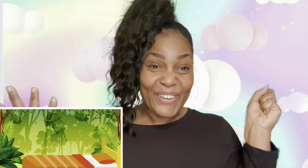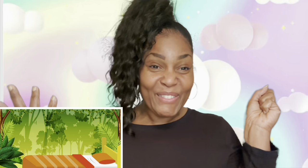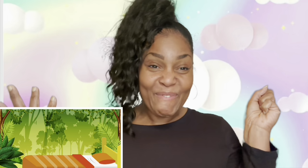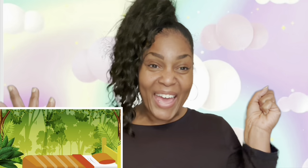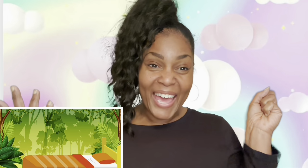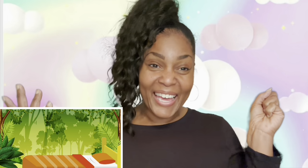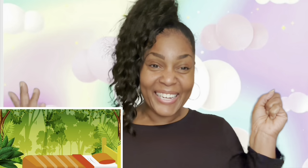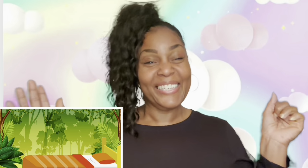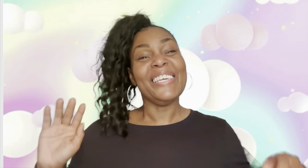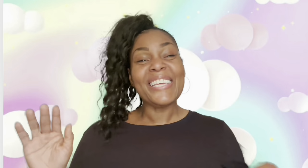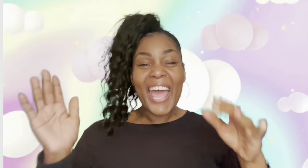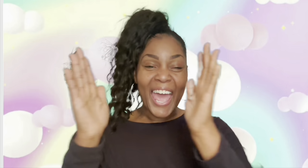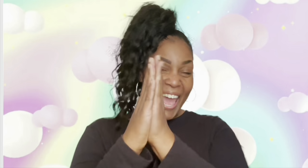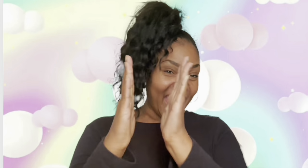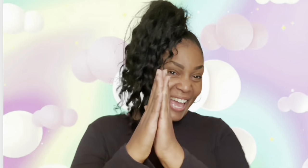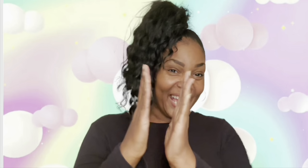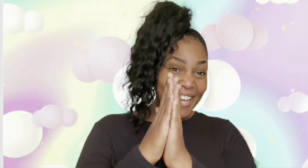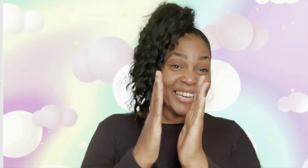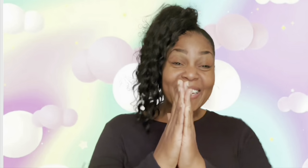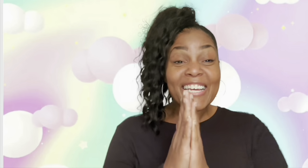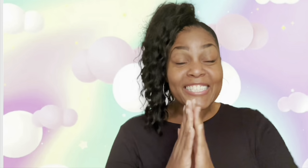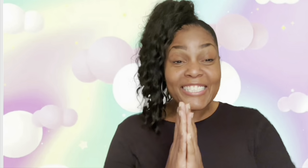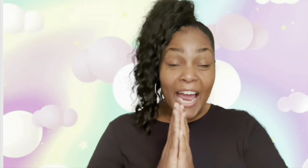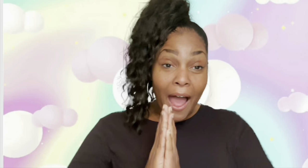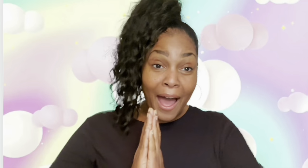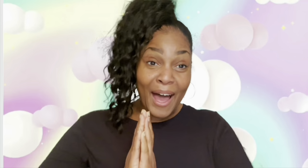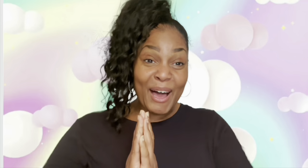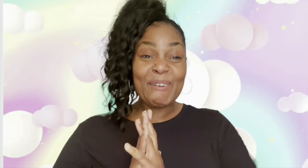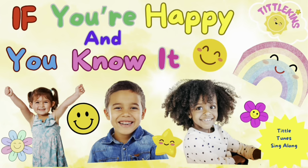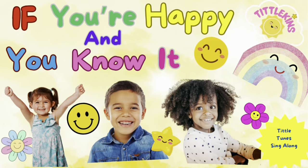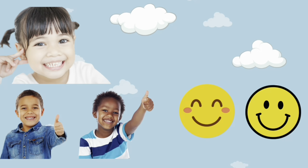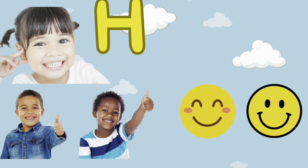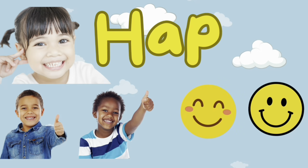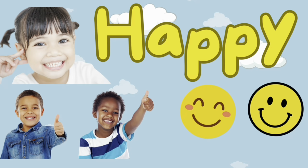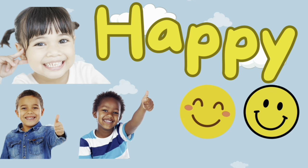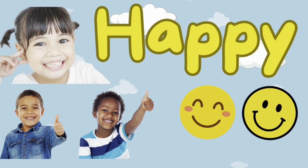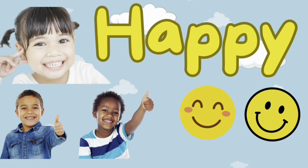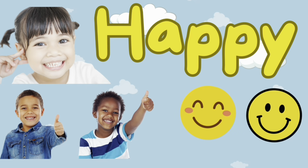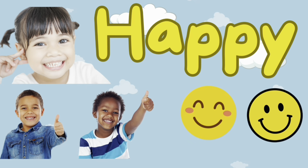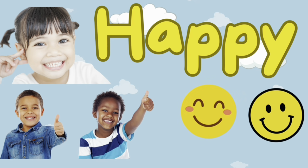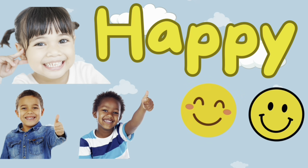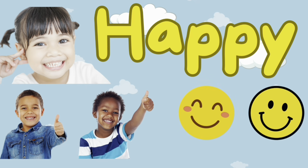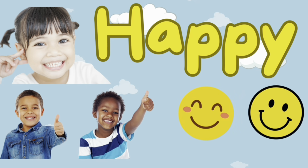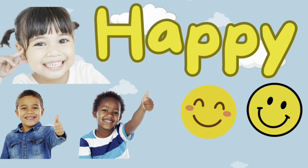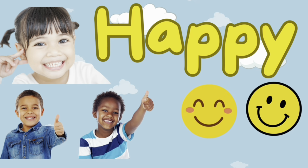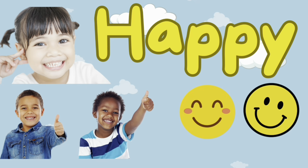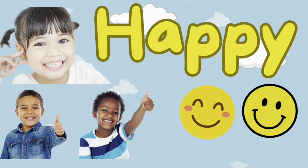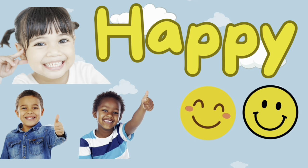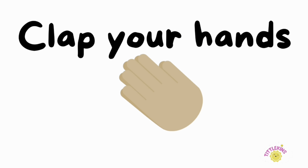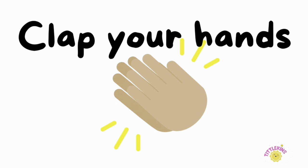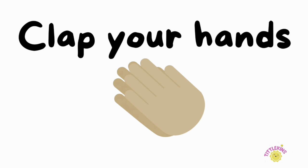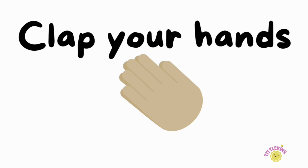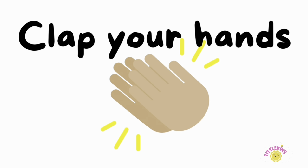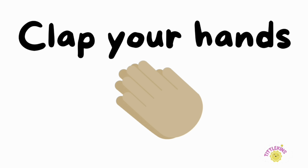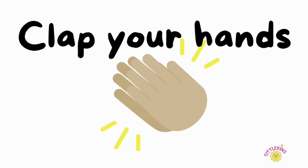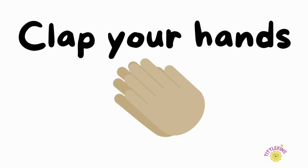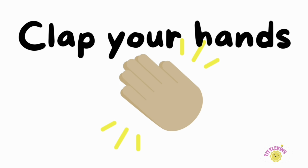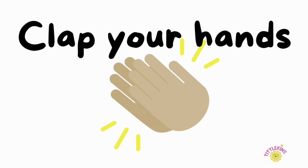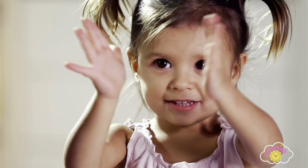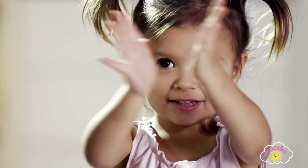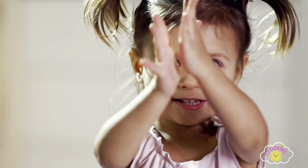jumping on the bed. Yay! Good job! If you're happy and you know it, clap your